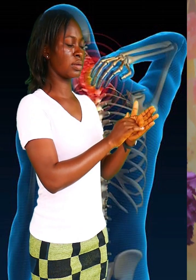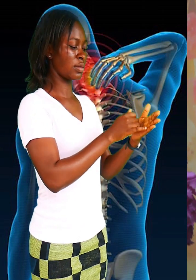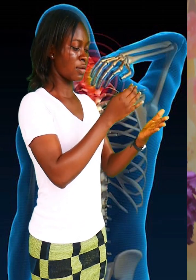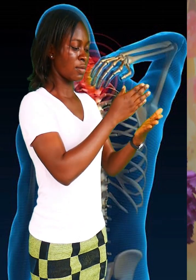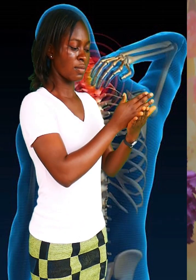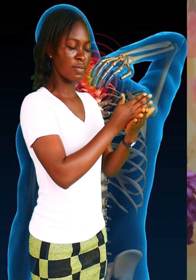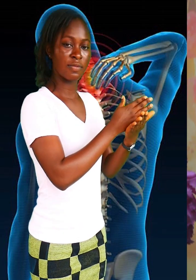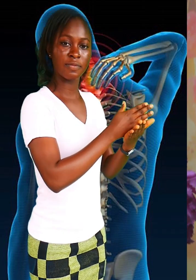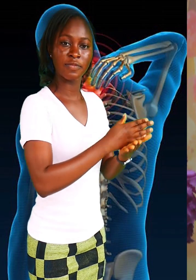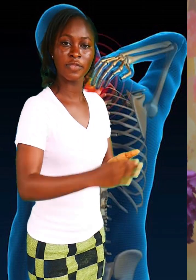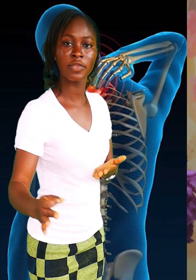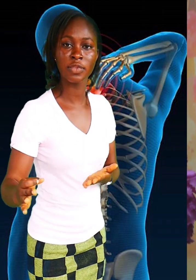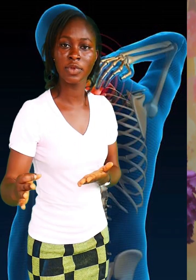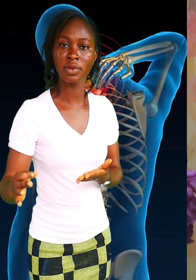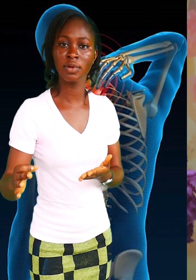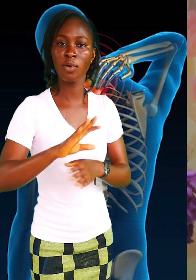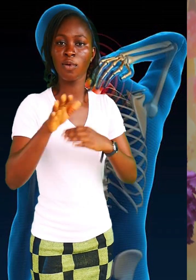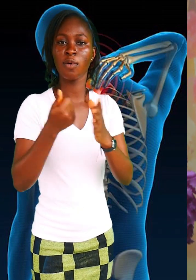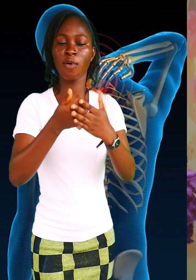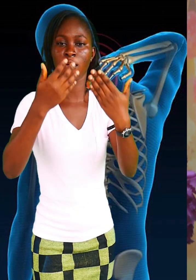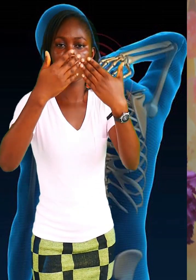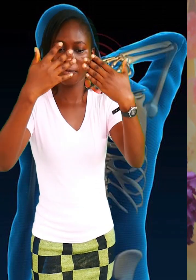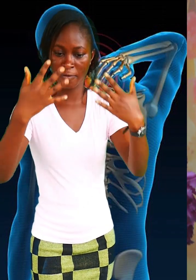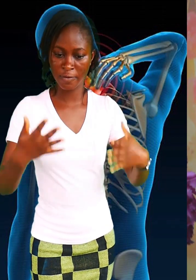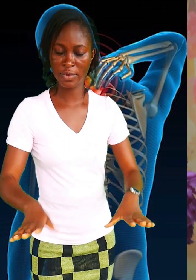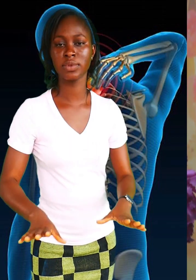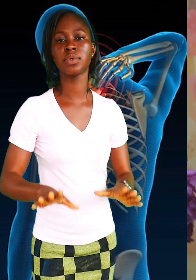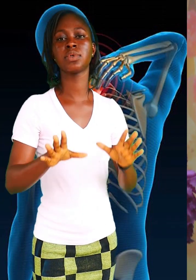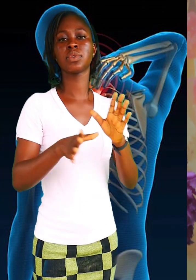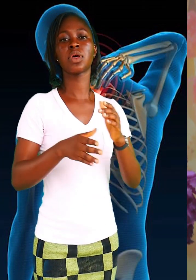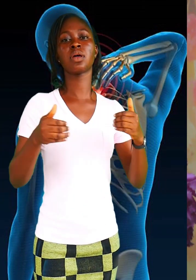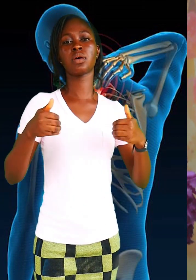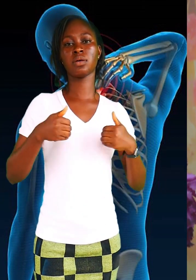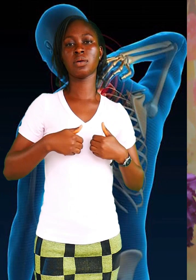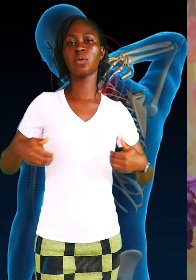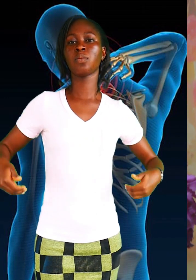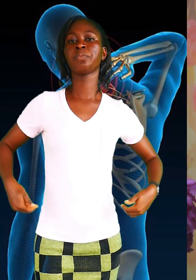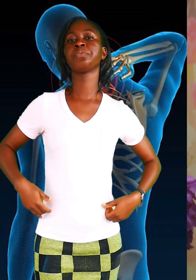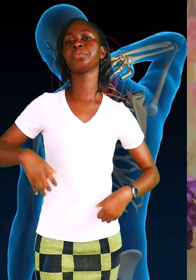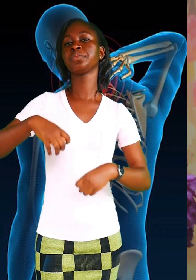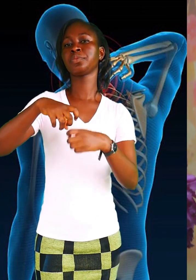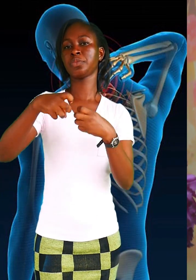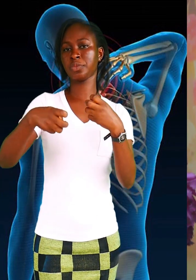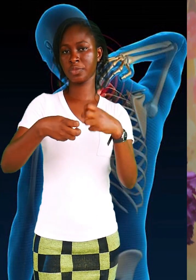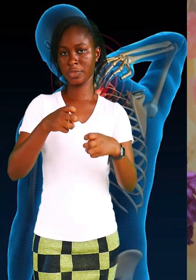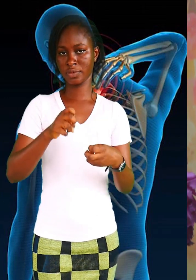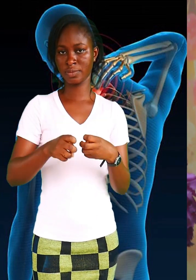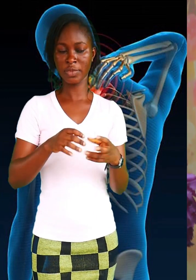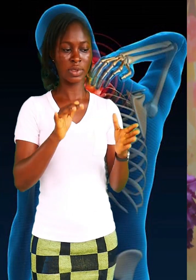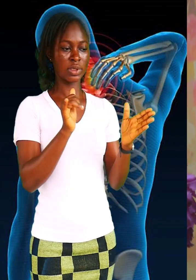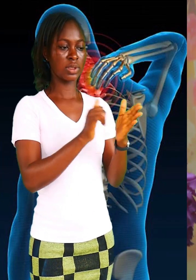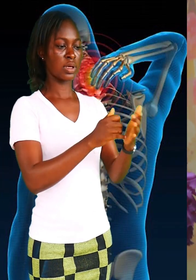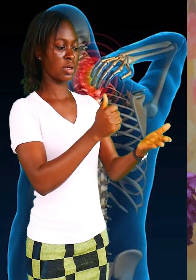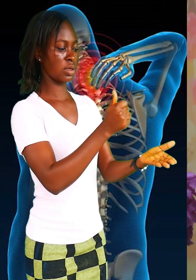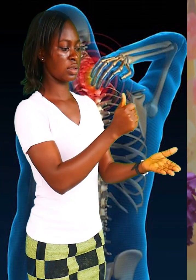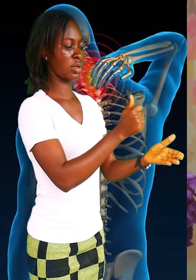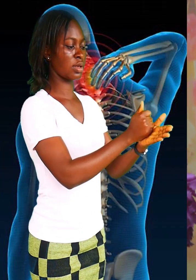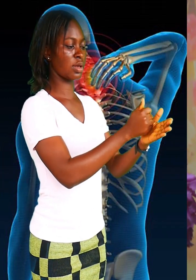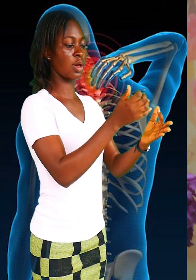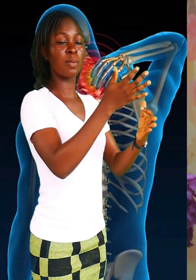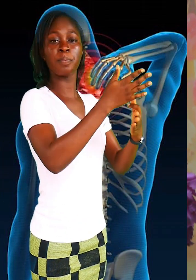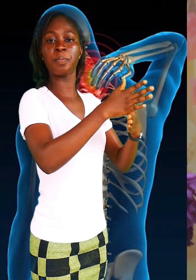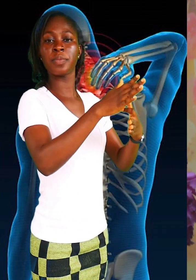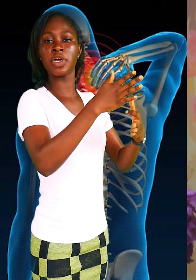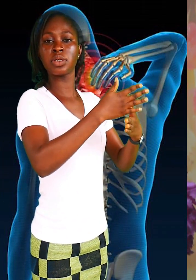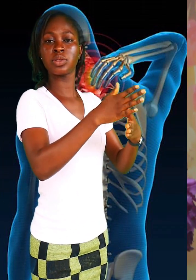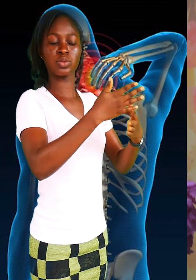awe no cartilage no ene na hye ha no ene de ye ne se ehwe kase we ni kase we entem se entwi nti se we